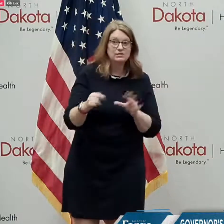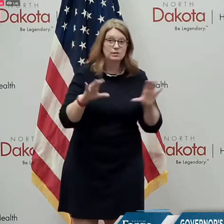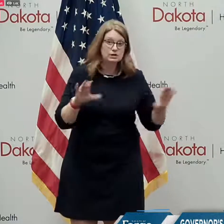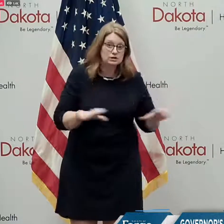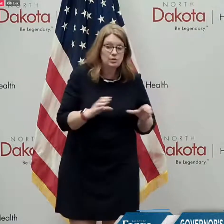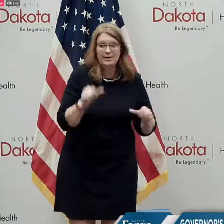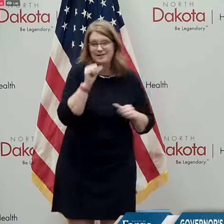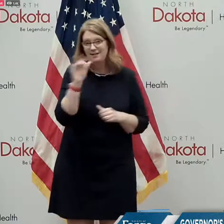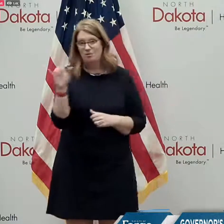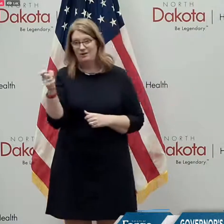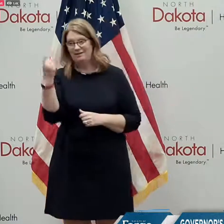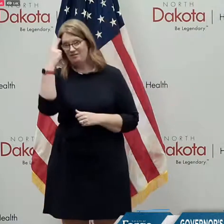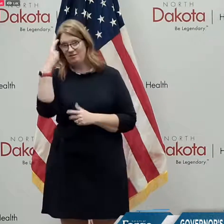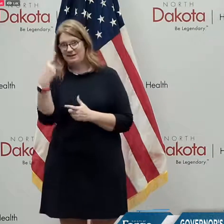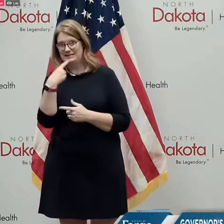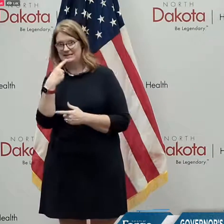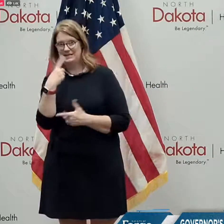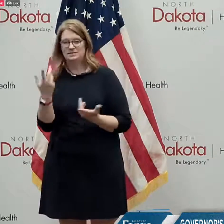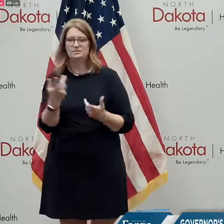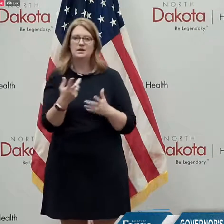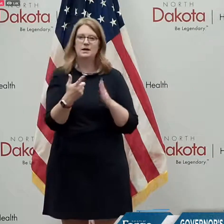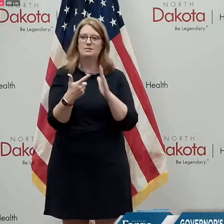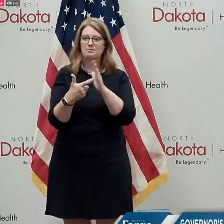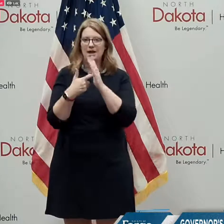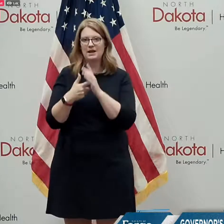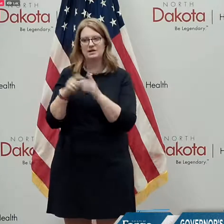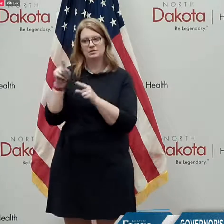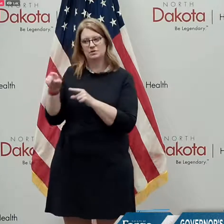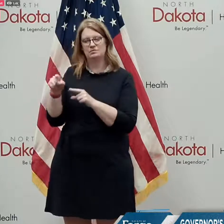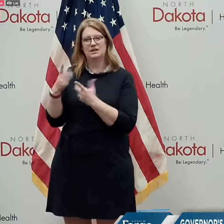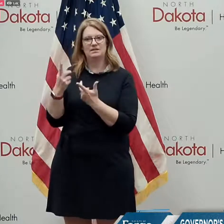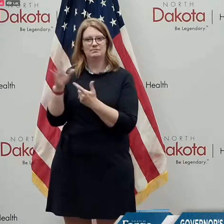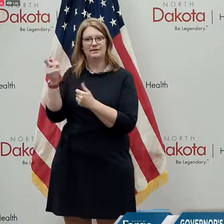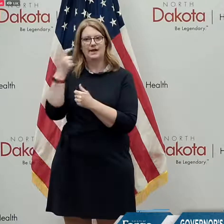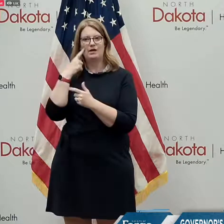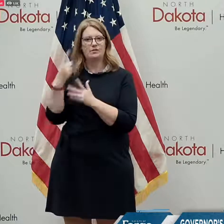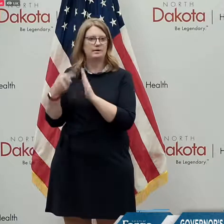and mandates would fall into the government says, bucket.